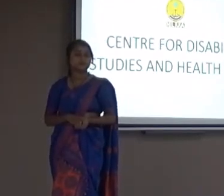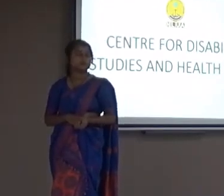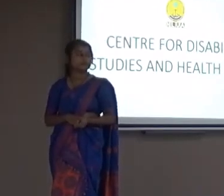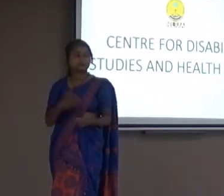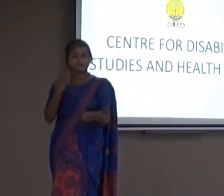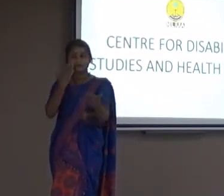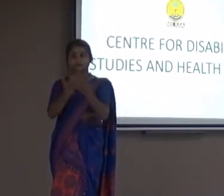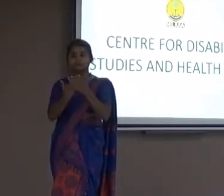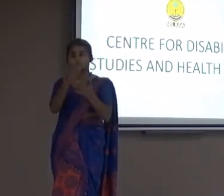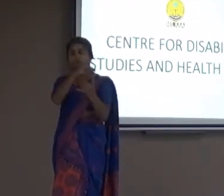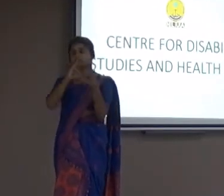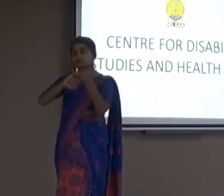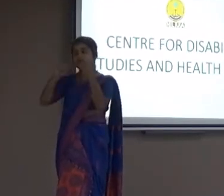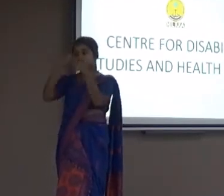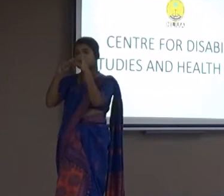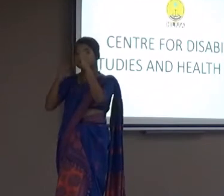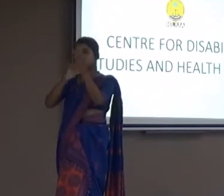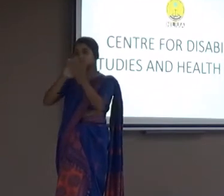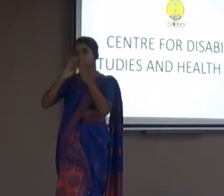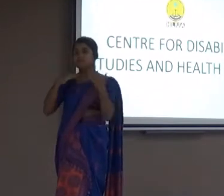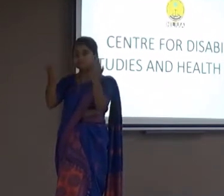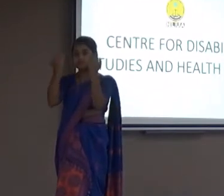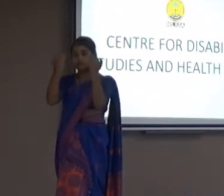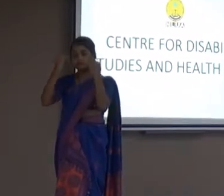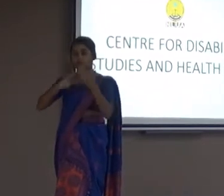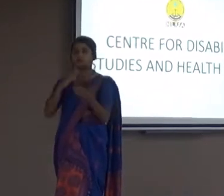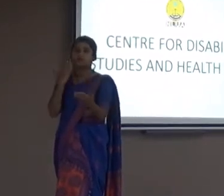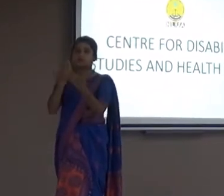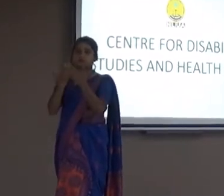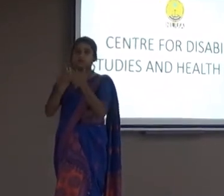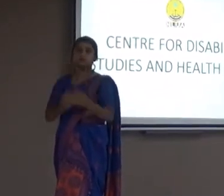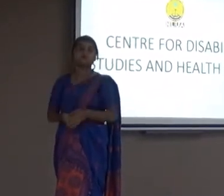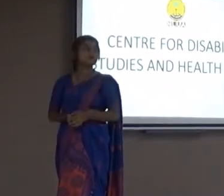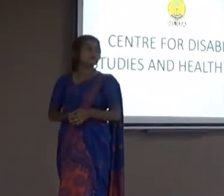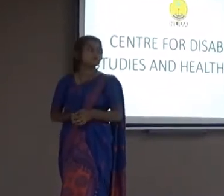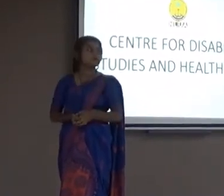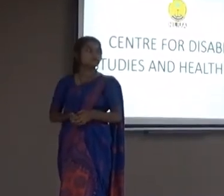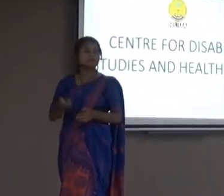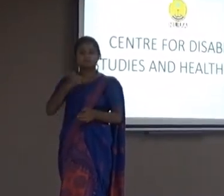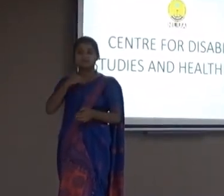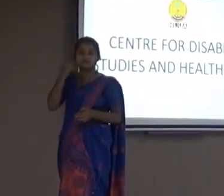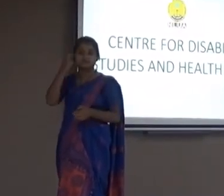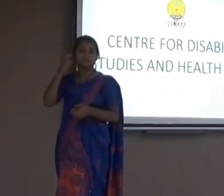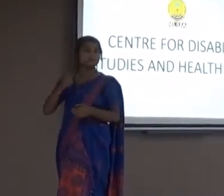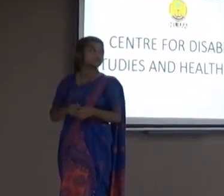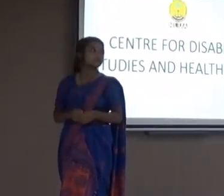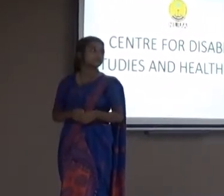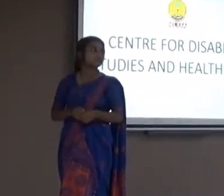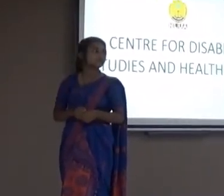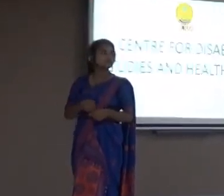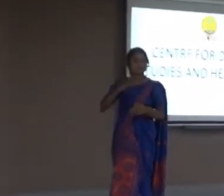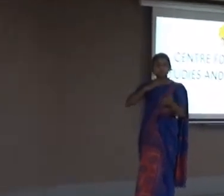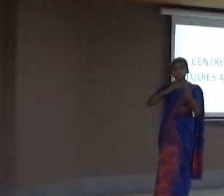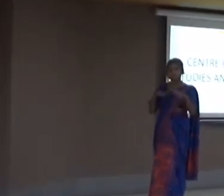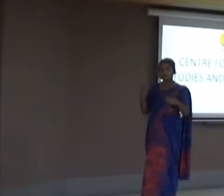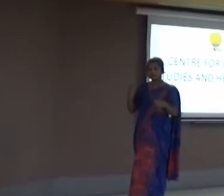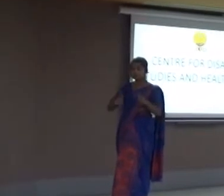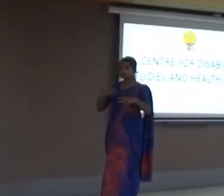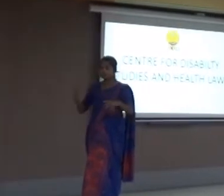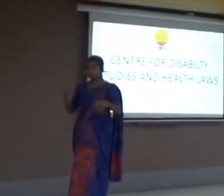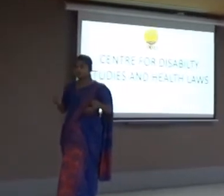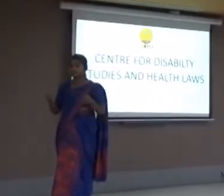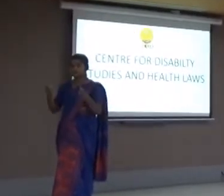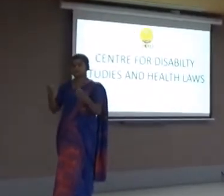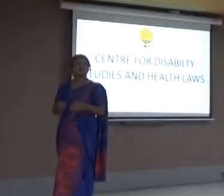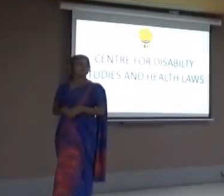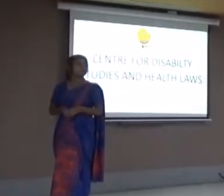Thank you, Seshan sir, for your inspiring inaugural address. I think when I started off with the